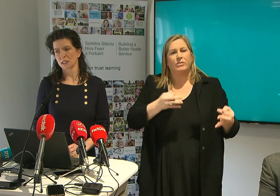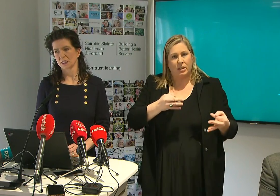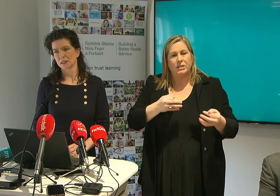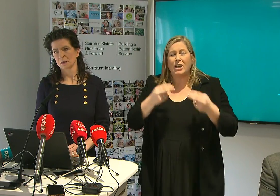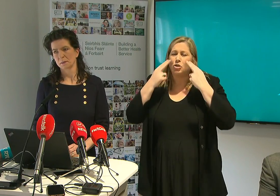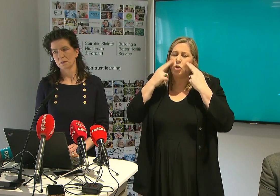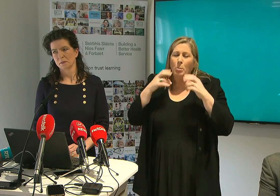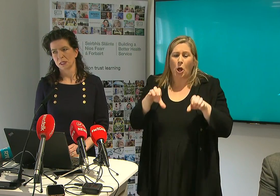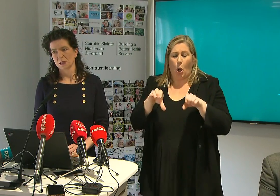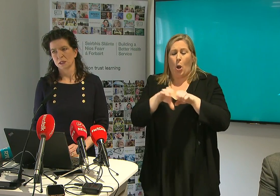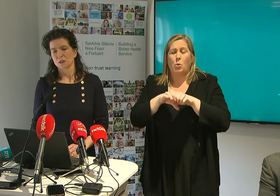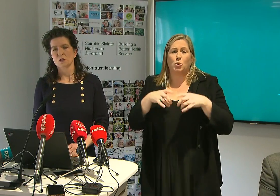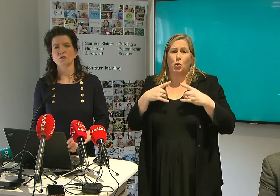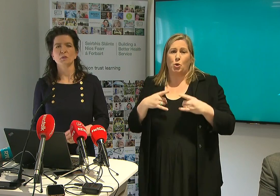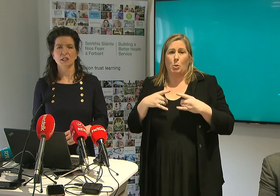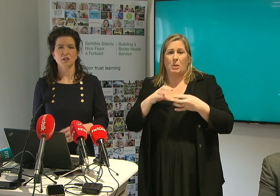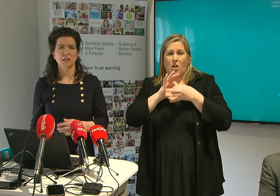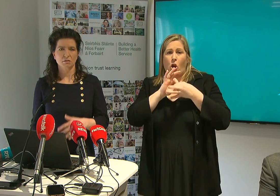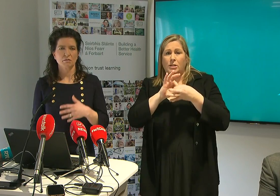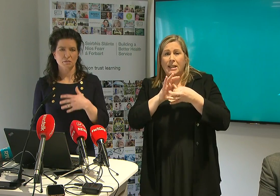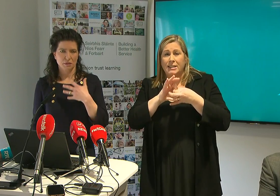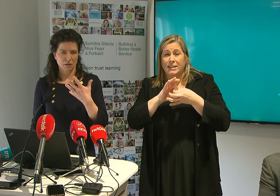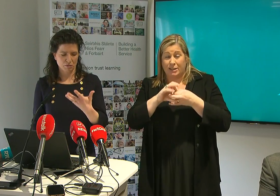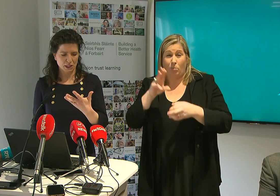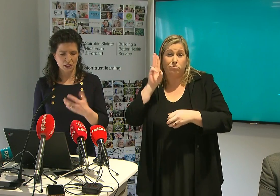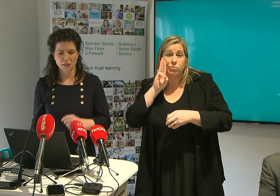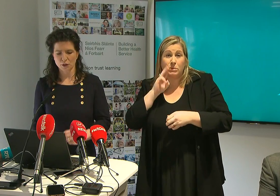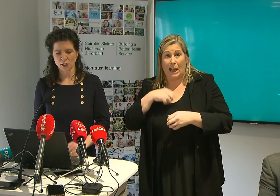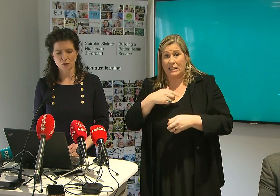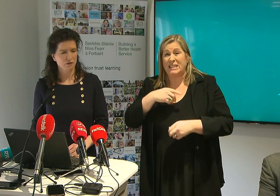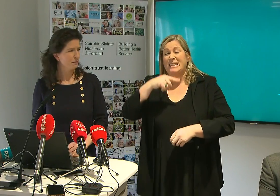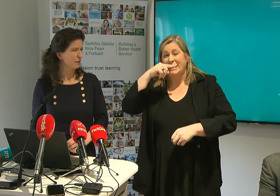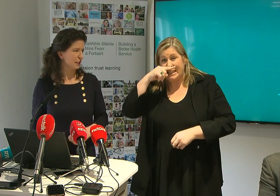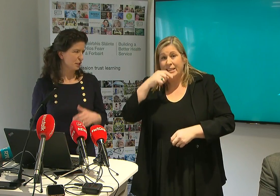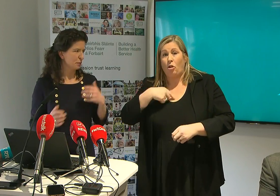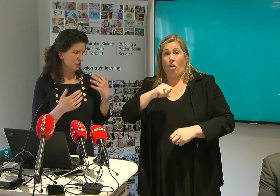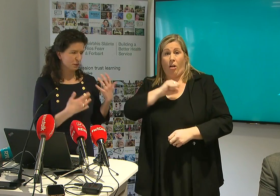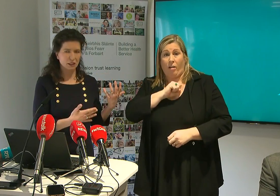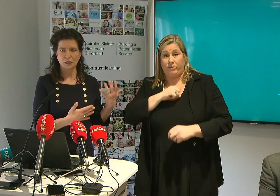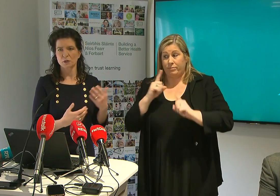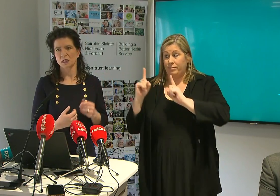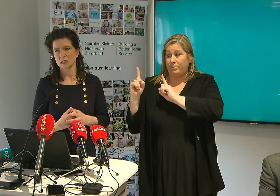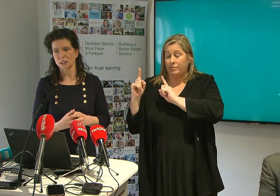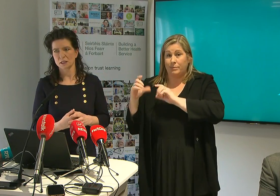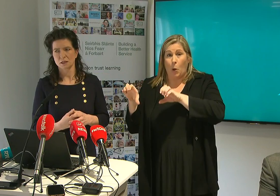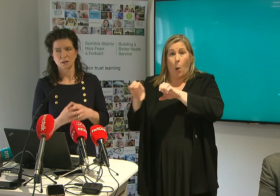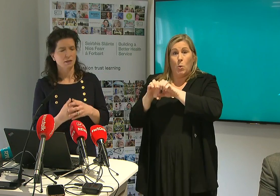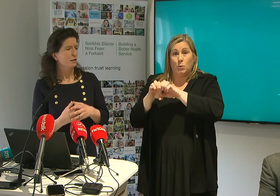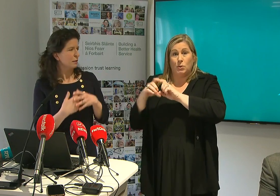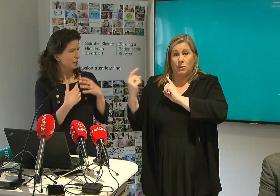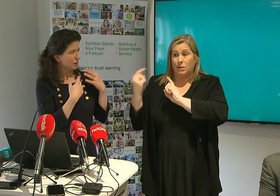human contact. So if you imagine I sneeze or cough and somebody's within close